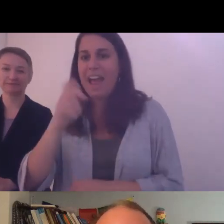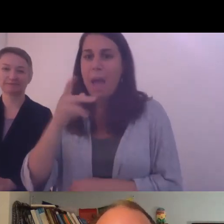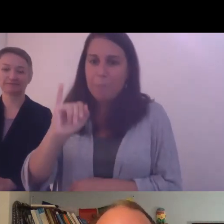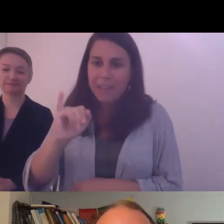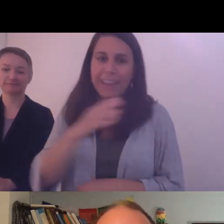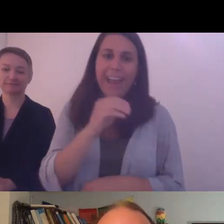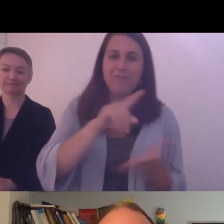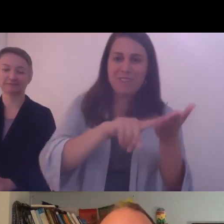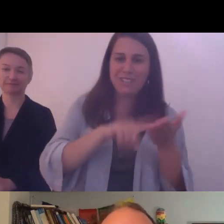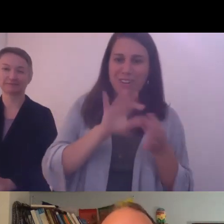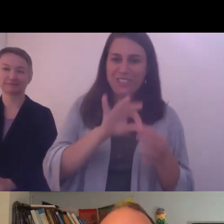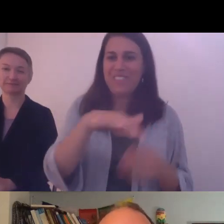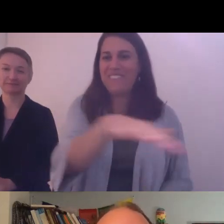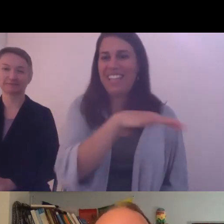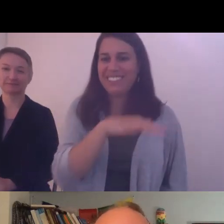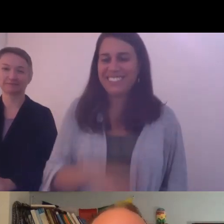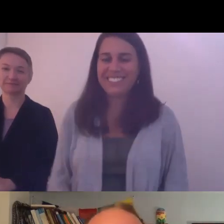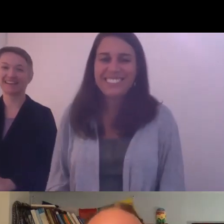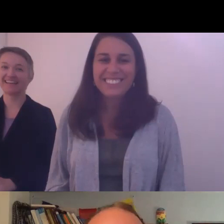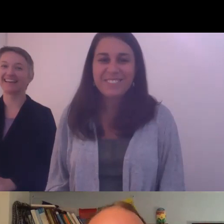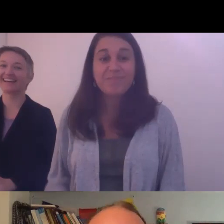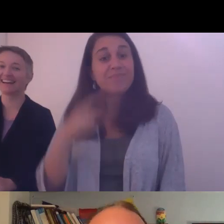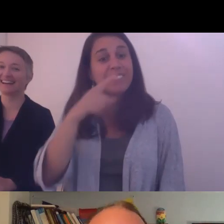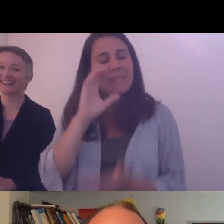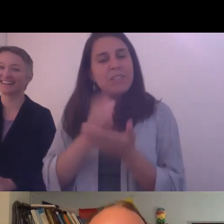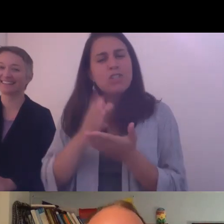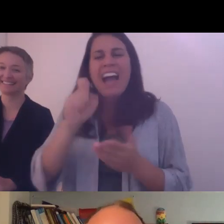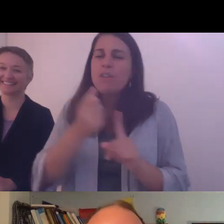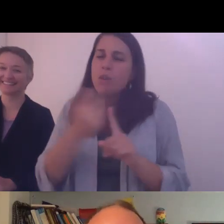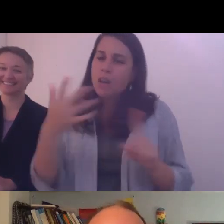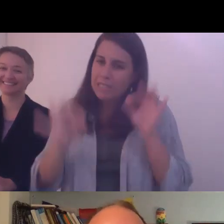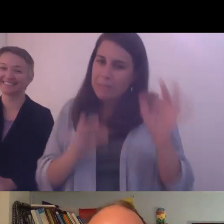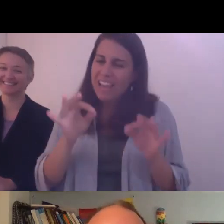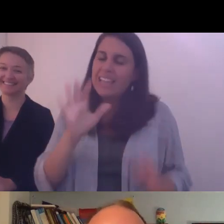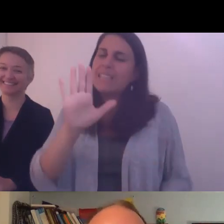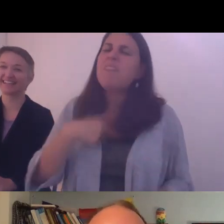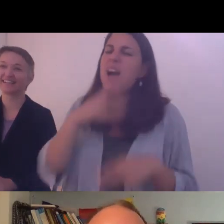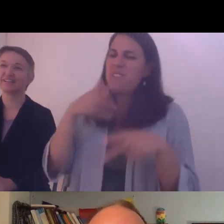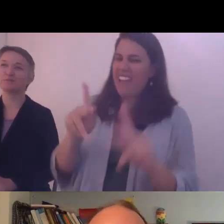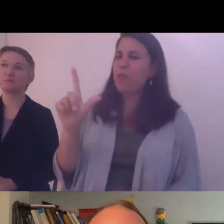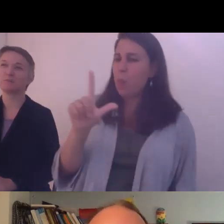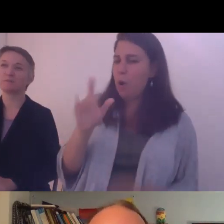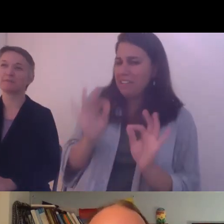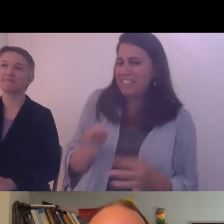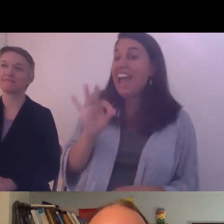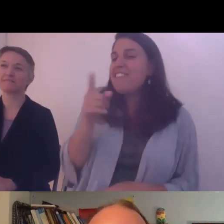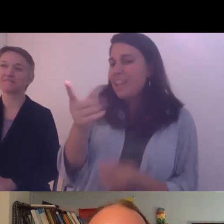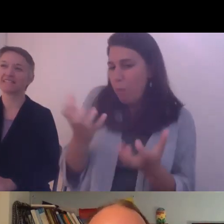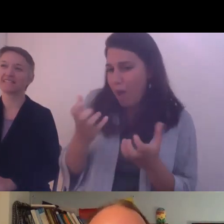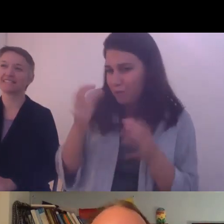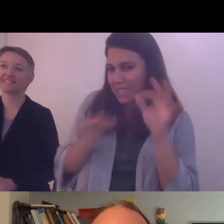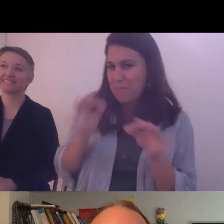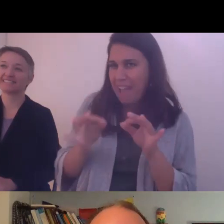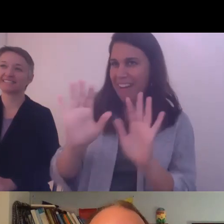research. And this picture takes some explanation, and I'm probably not going to explain. I'll let Lorne decide if he wants to explain what this picture is or